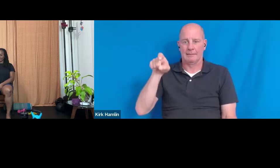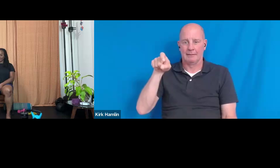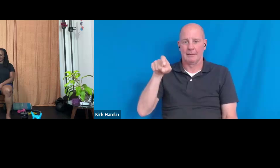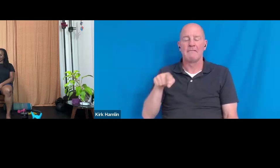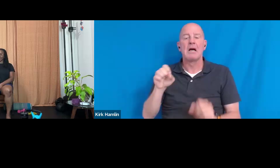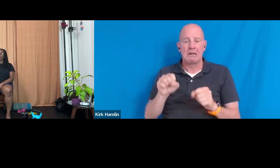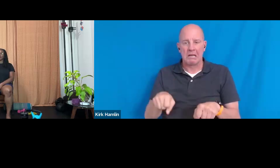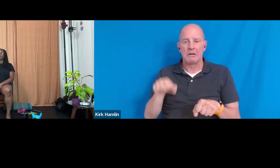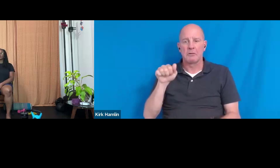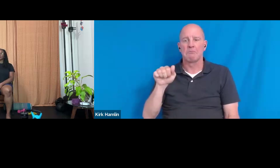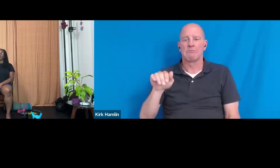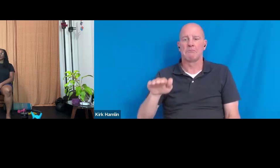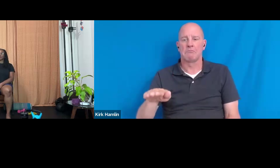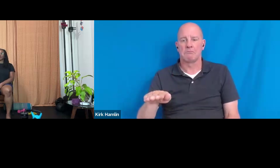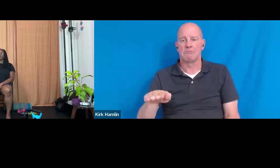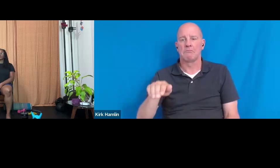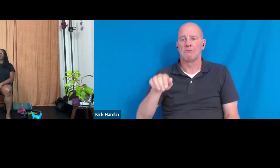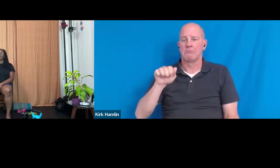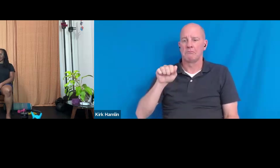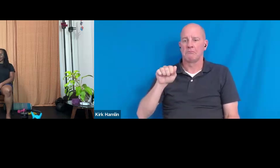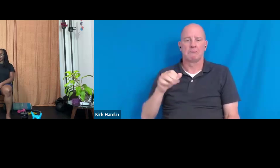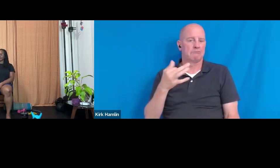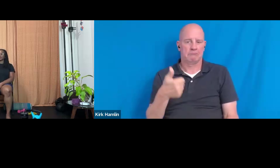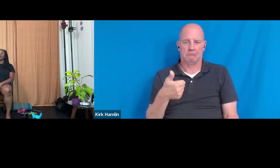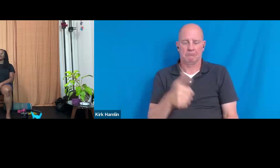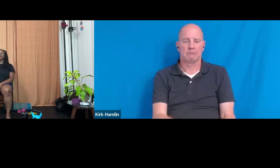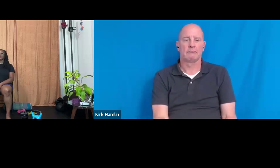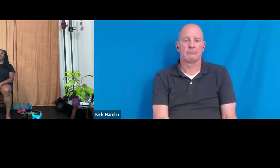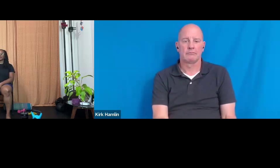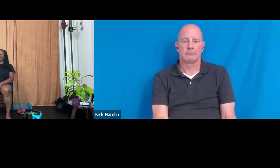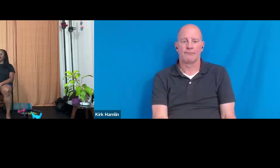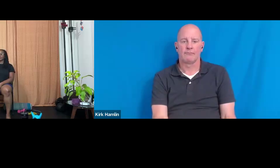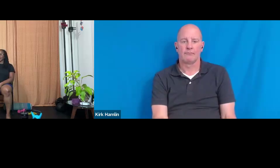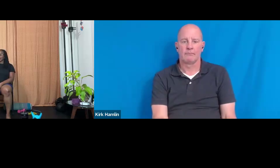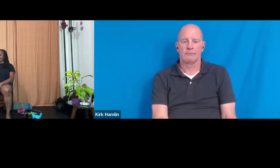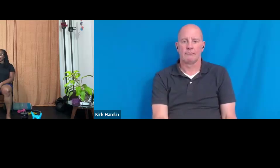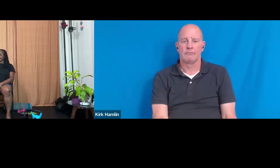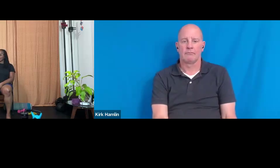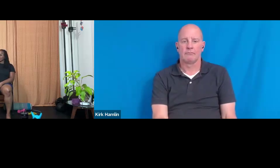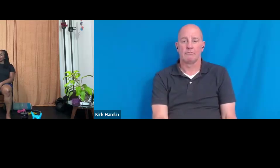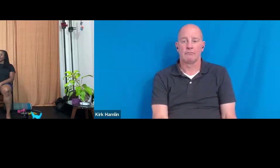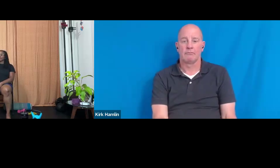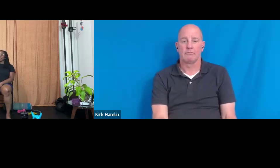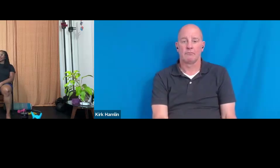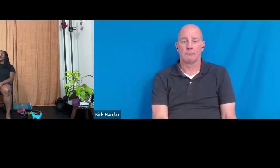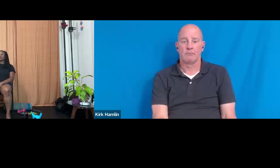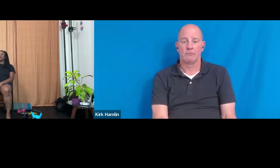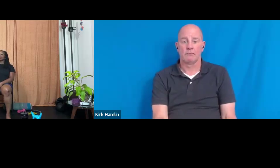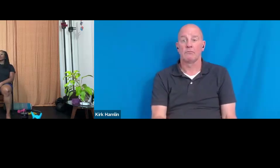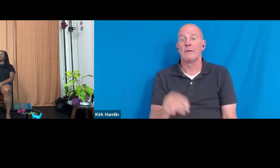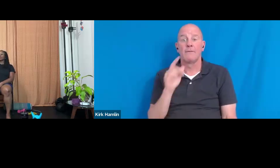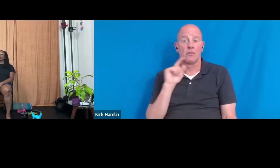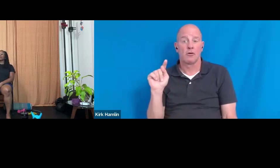you keep that leg straight, squeeze the quads, that front thigh muscle, pick the leg up. Now you could point the